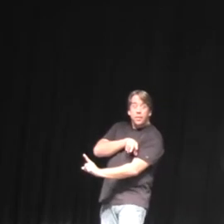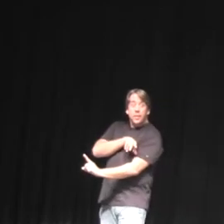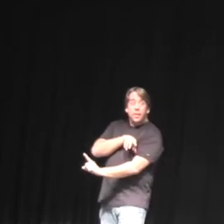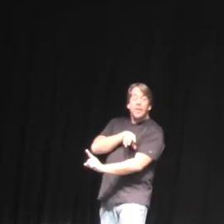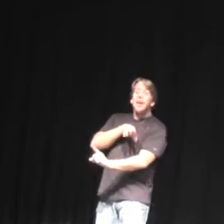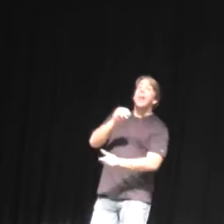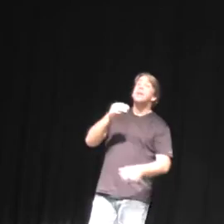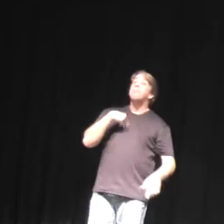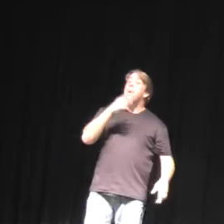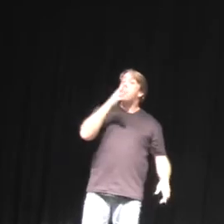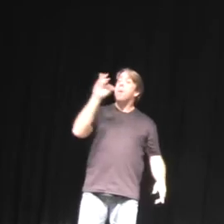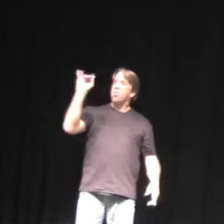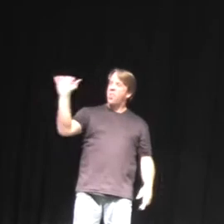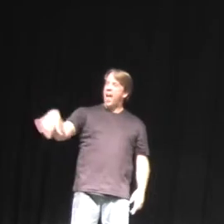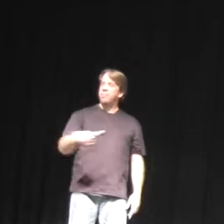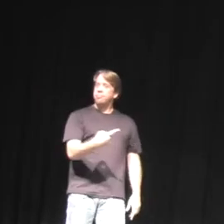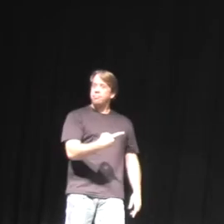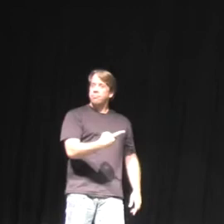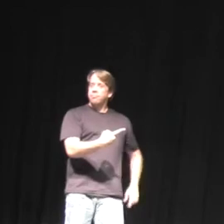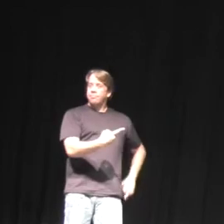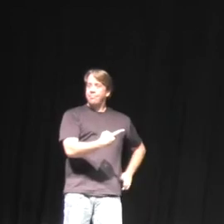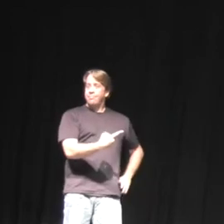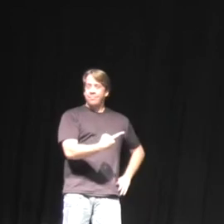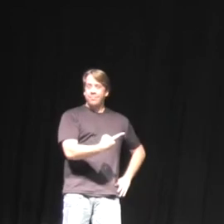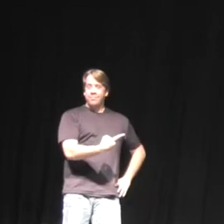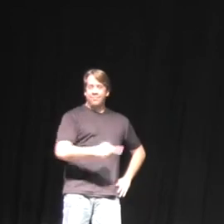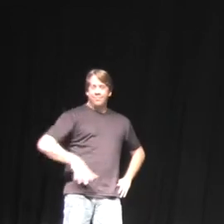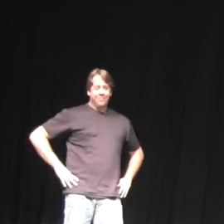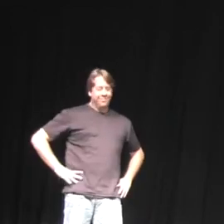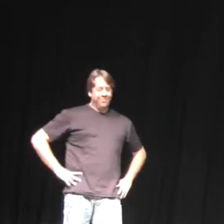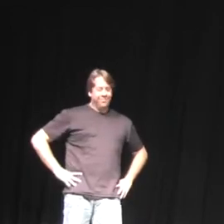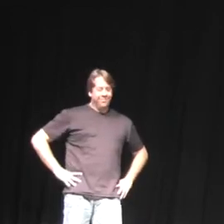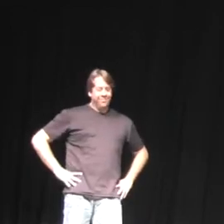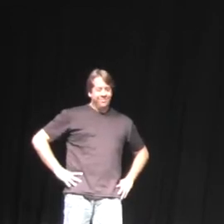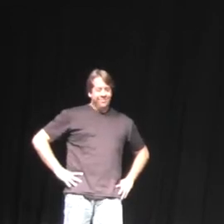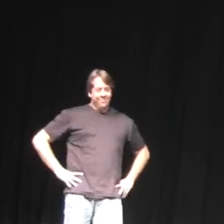And she wouldn't know, so she would just keep on vacuuming.